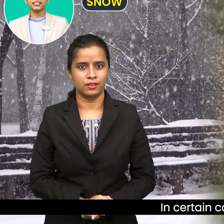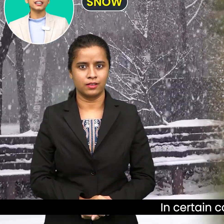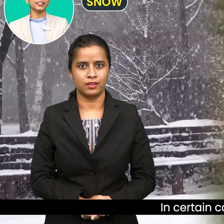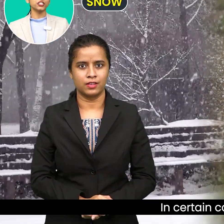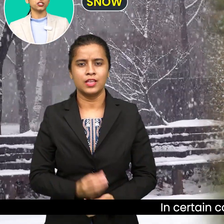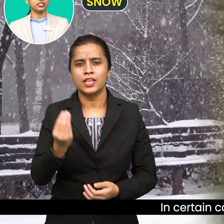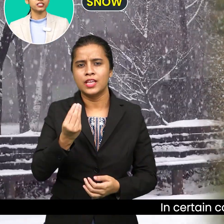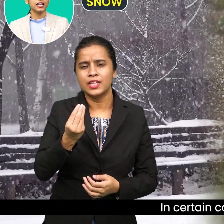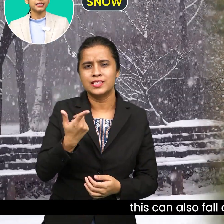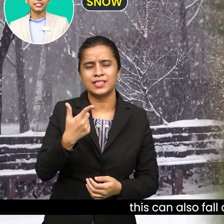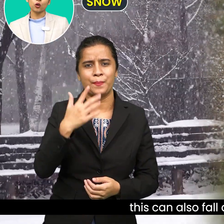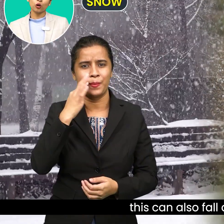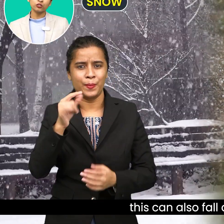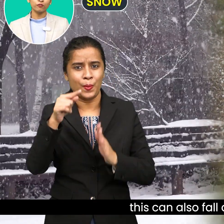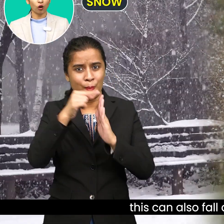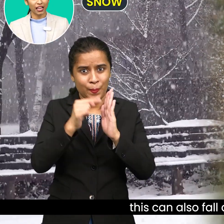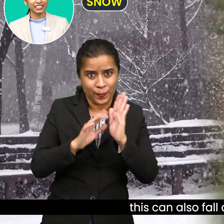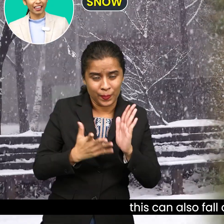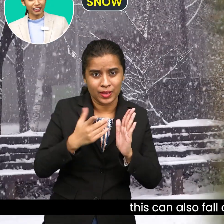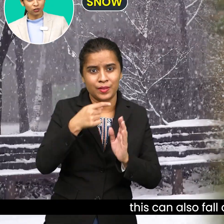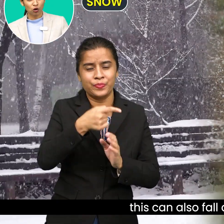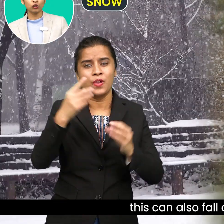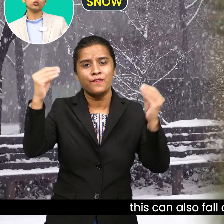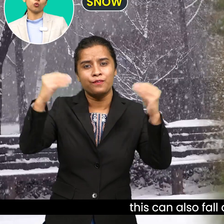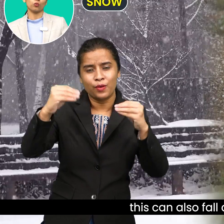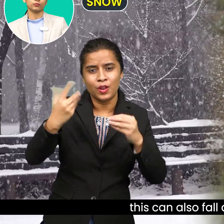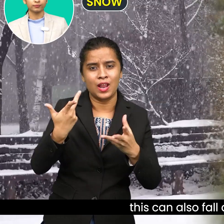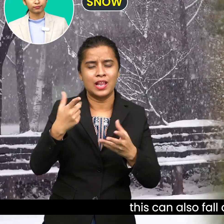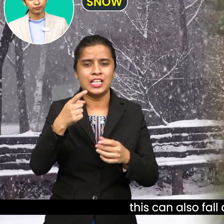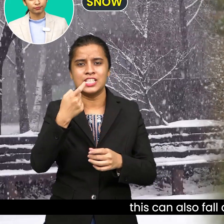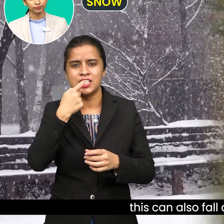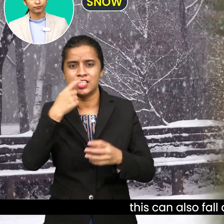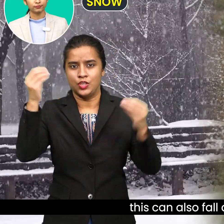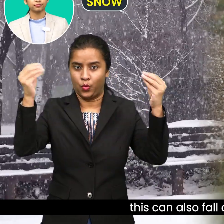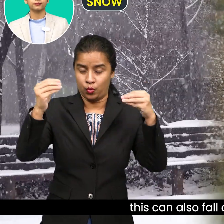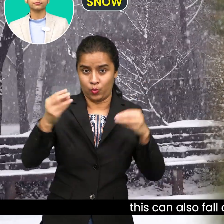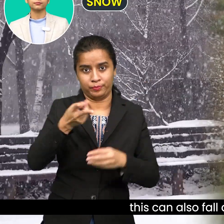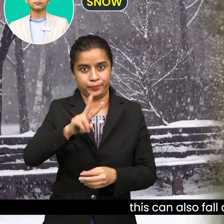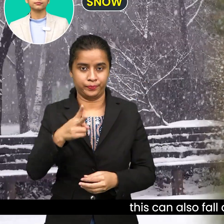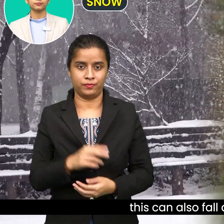In certain conditions, this can also fall as hail or snow.